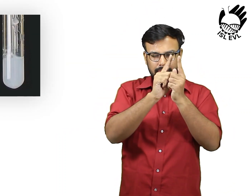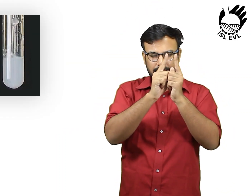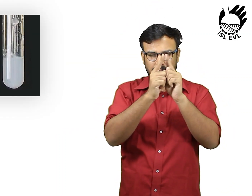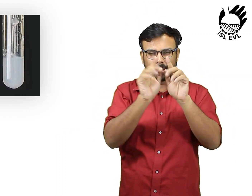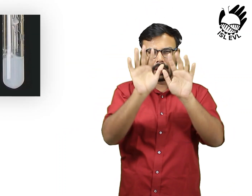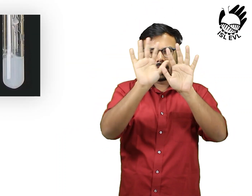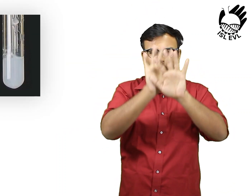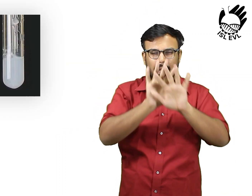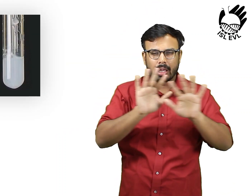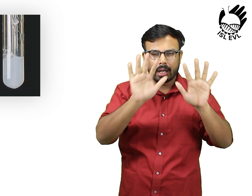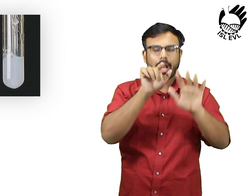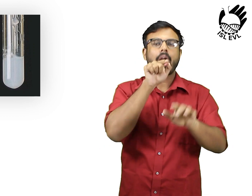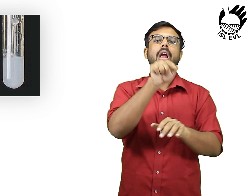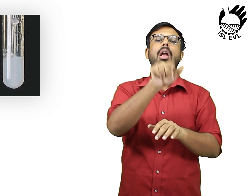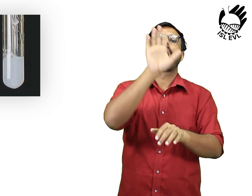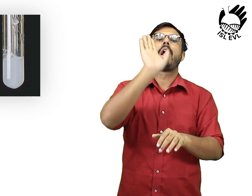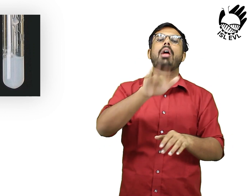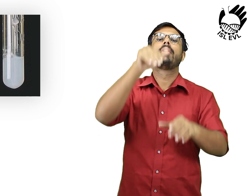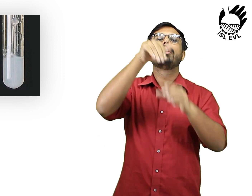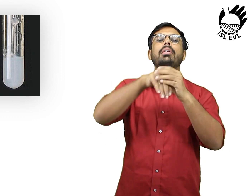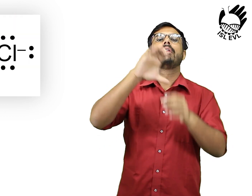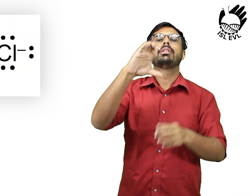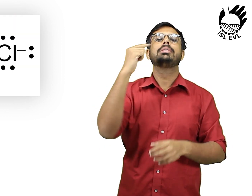Keep in mind that BaCl2 is harmful.